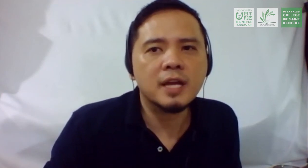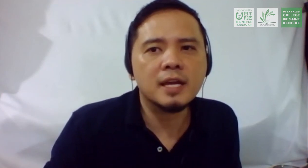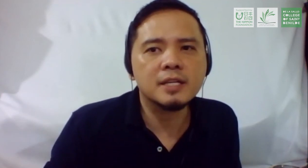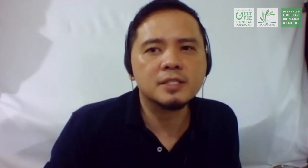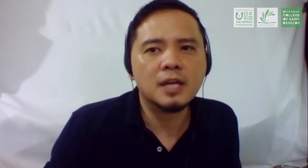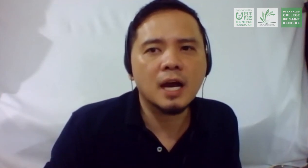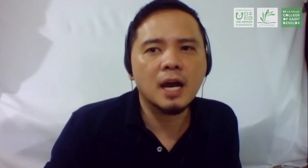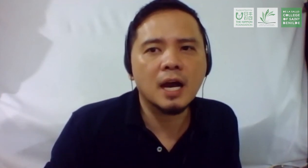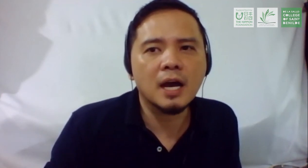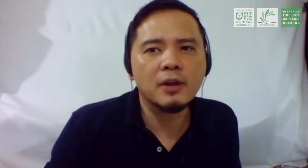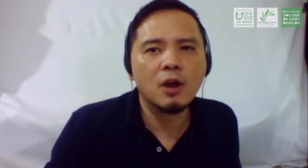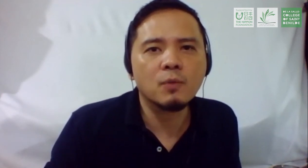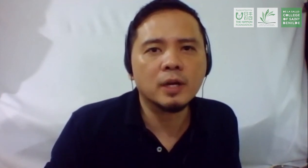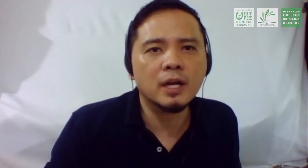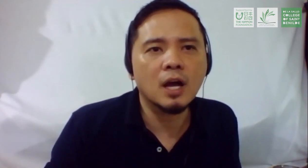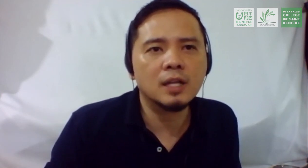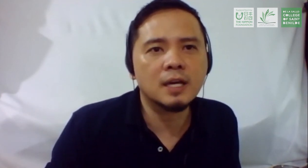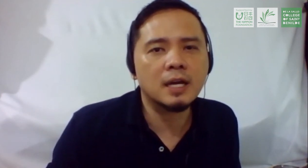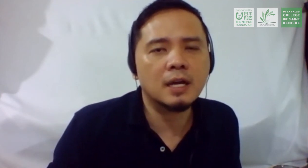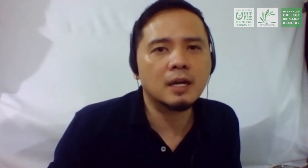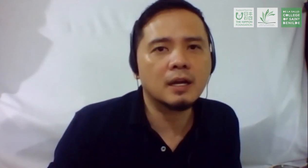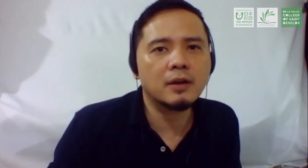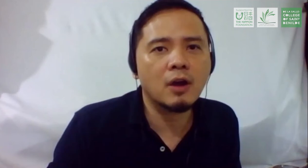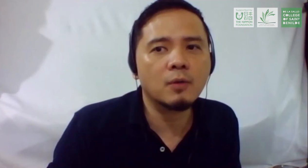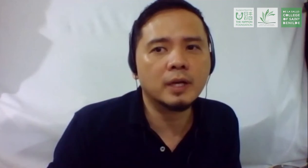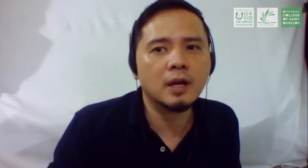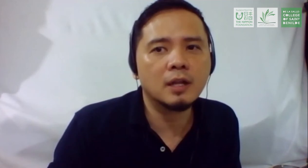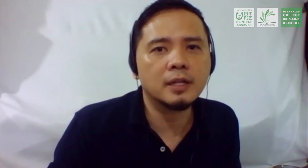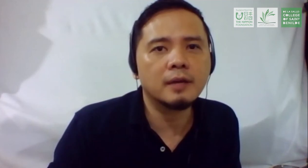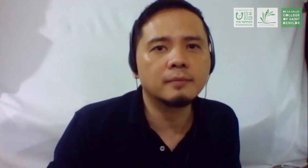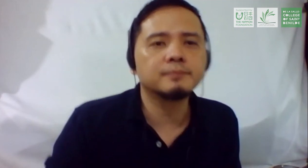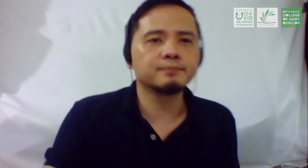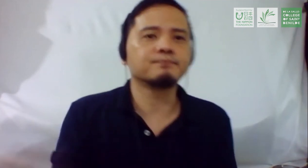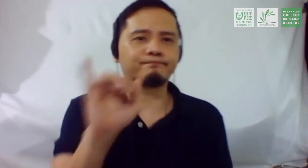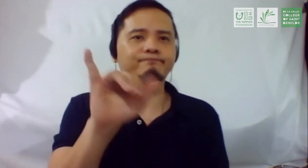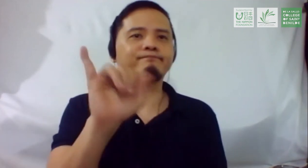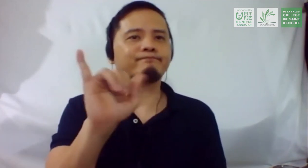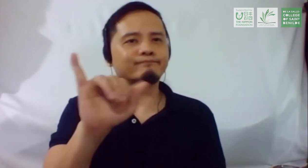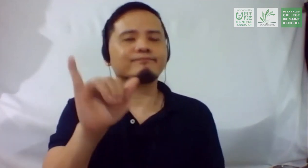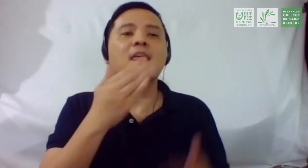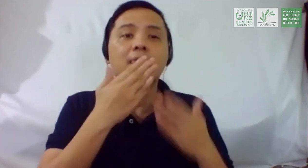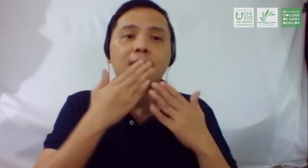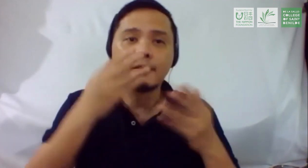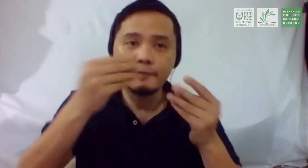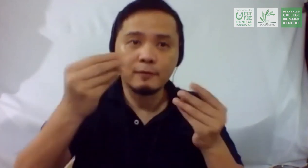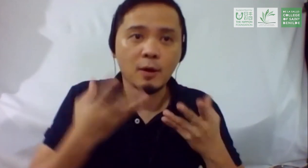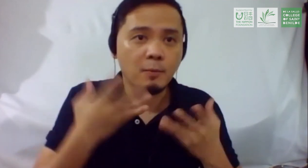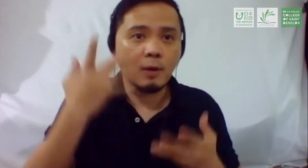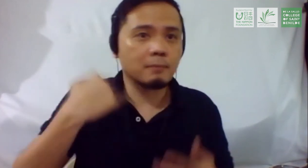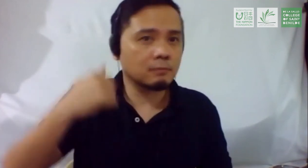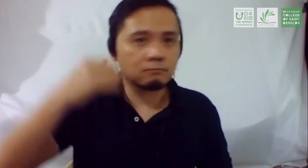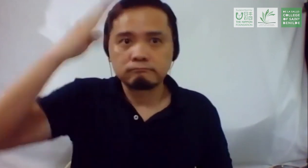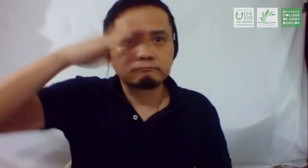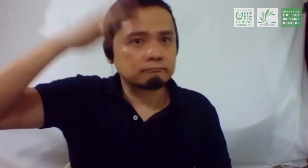is non-working holiday. Non-working Okay, that's holiday. what I need to know because I didn't know that.